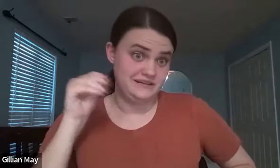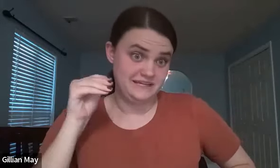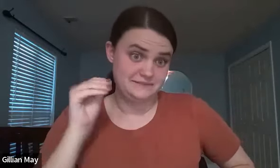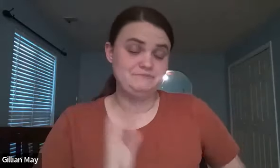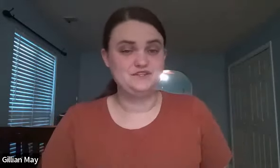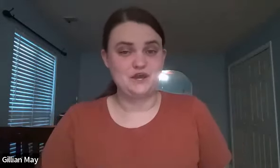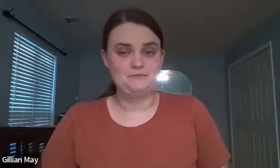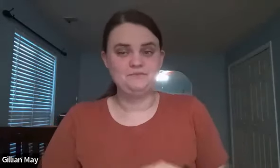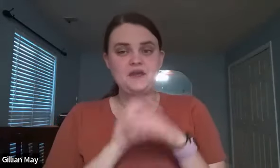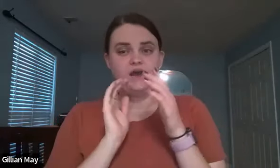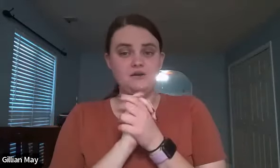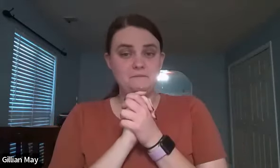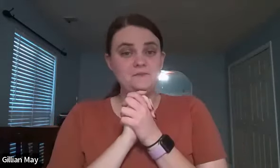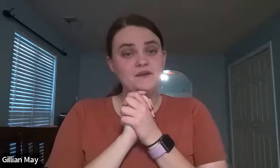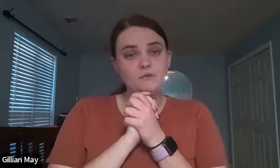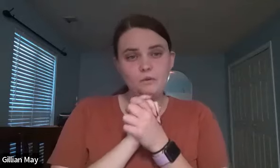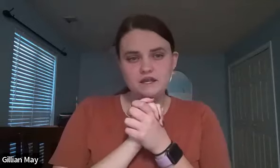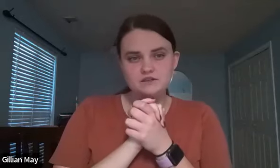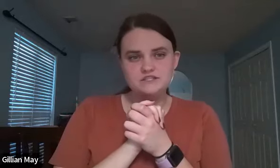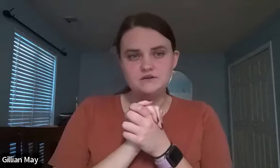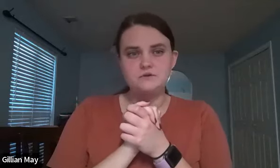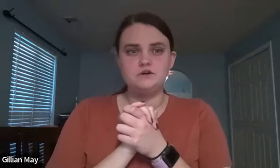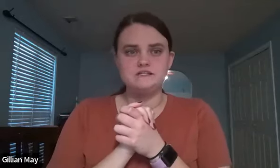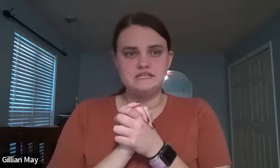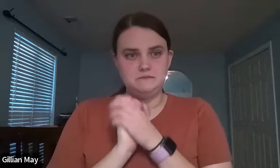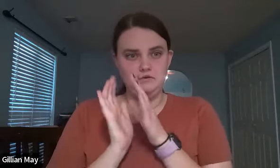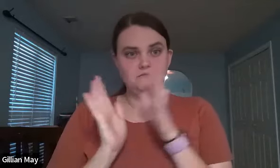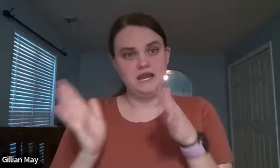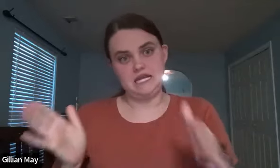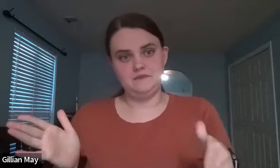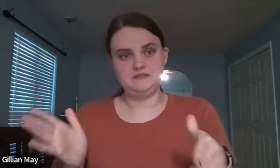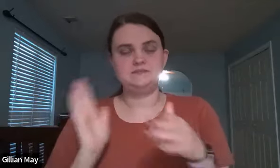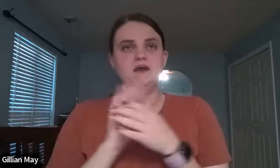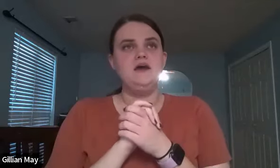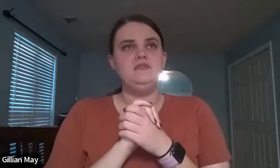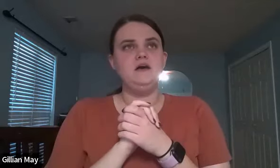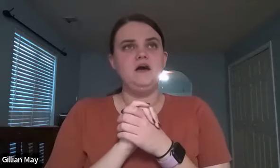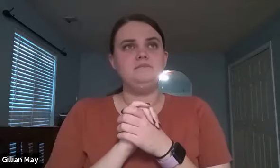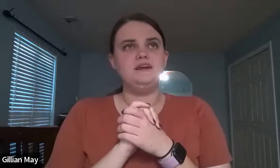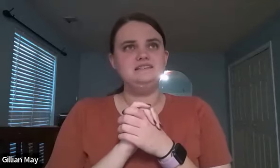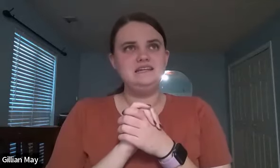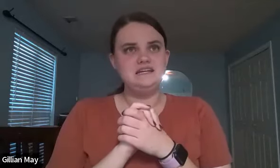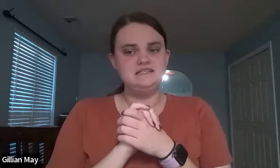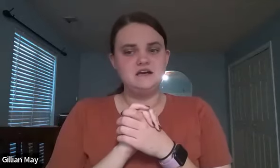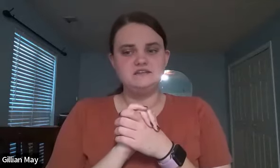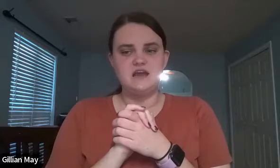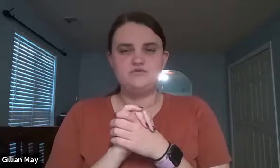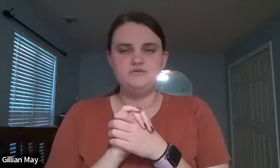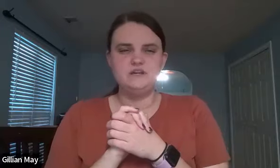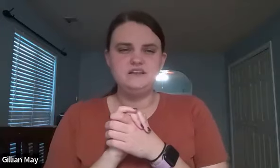learning it. So, okay. For what you would do if you were going to say my name is, the nice thing in ASL is that really